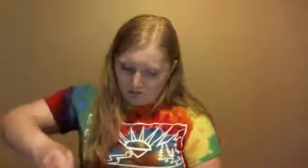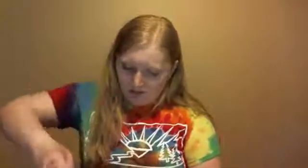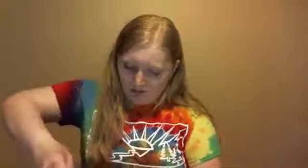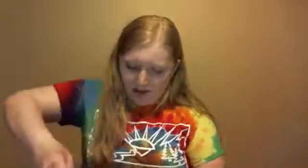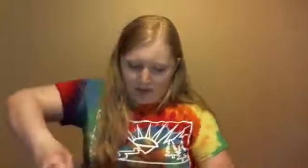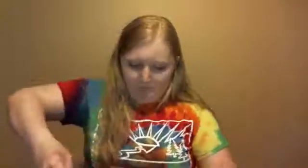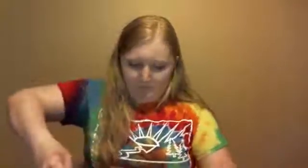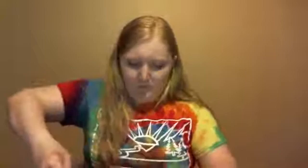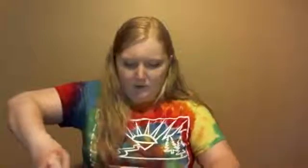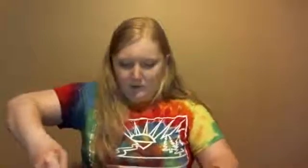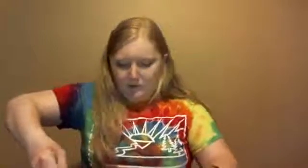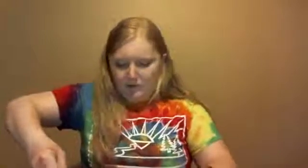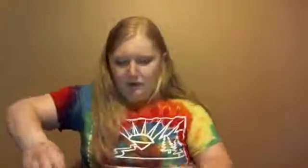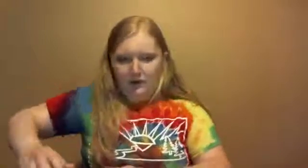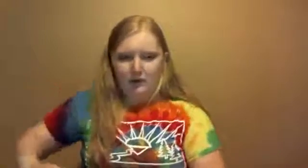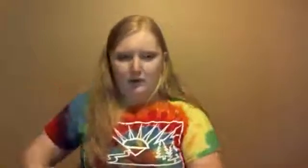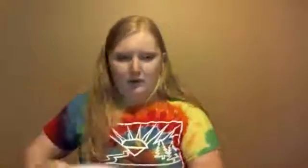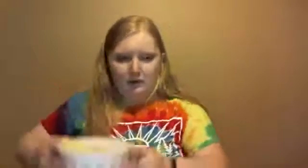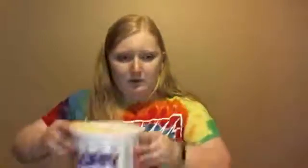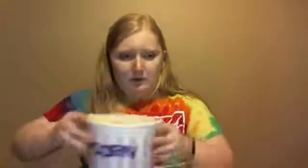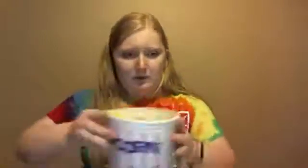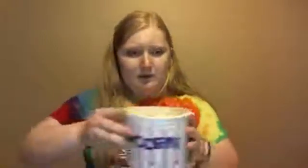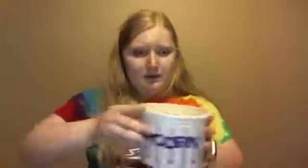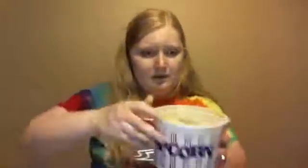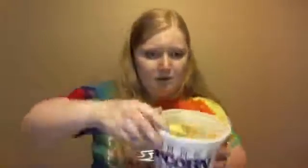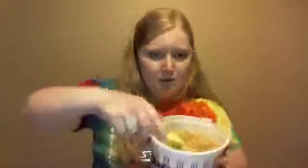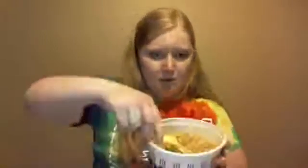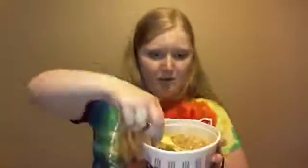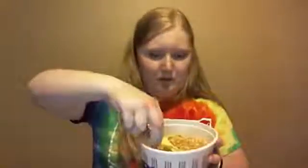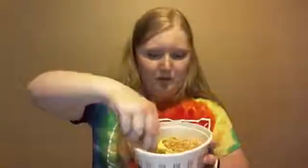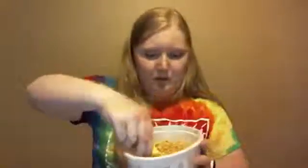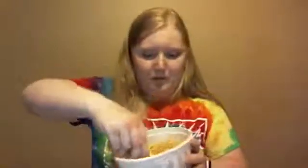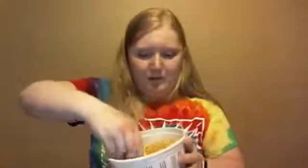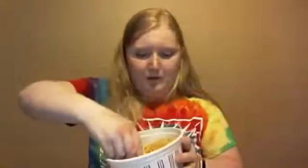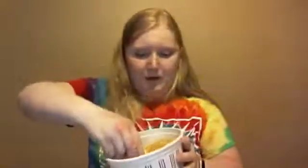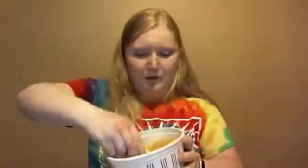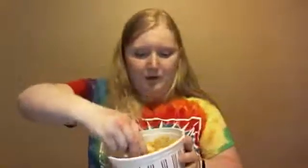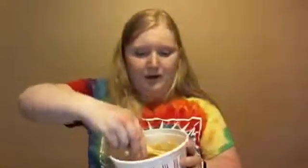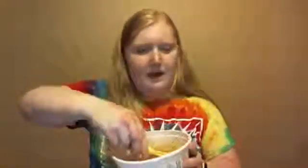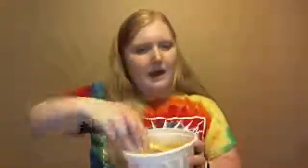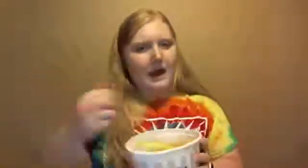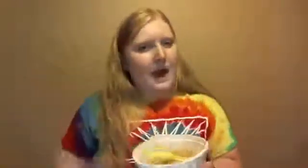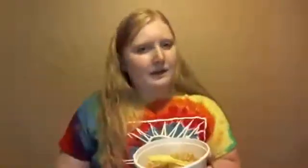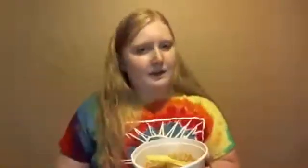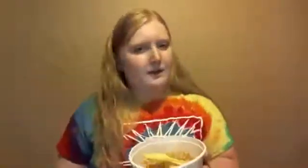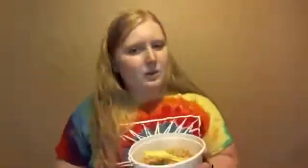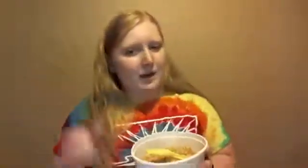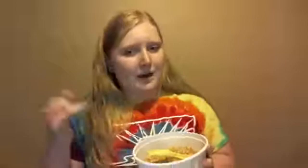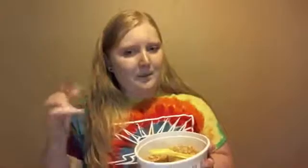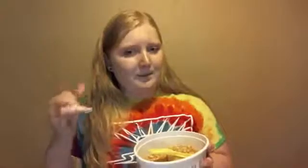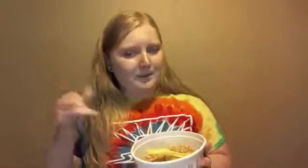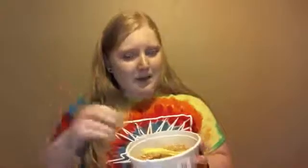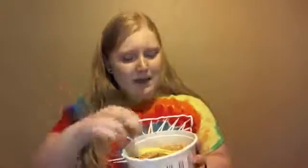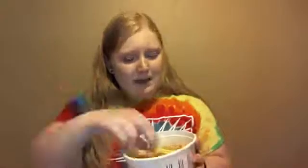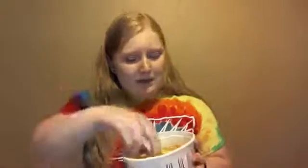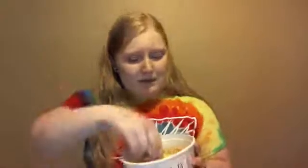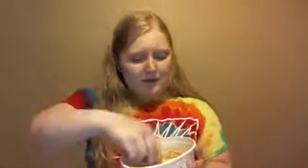another bag. So I'm using a scoop to scoop up the popcorn, and the scoop happens to be yellow as